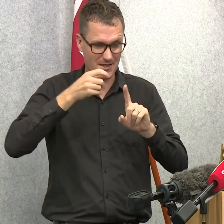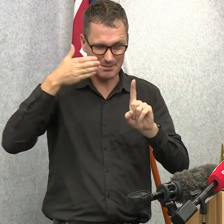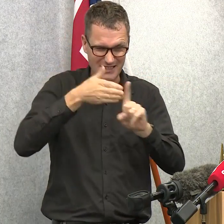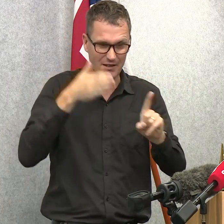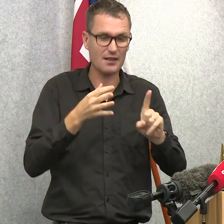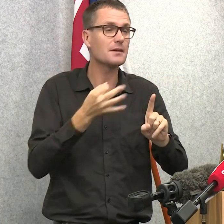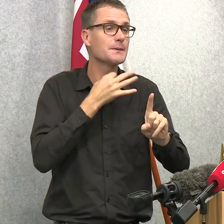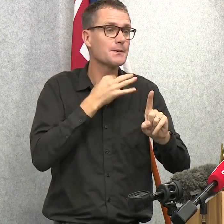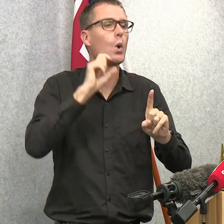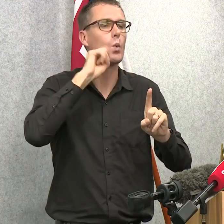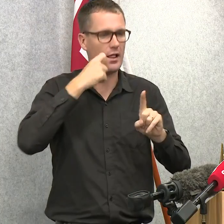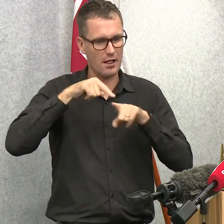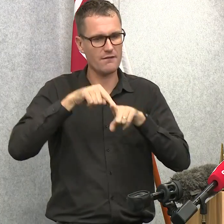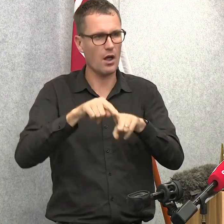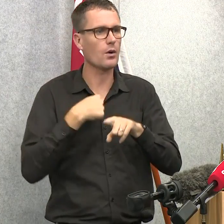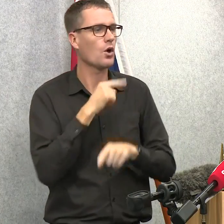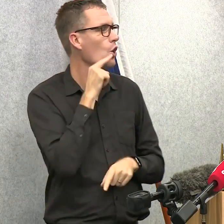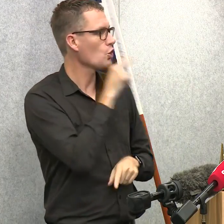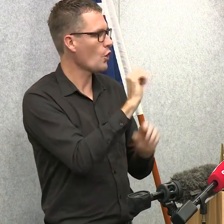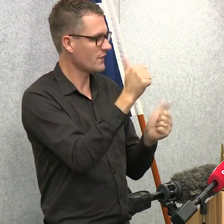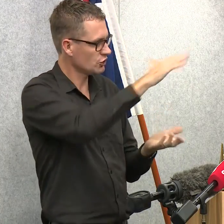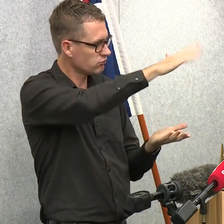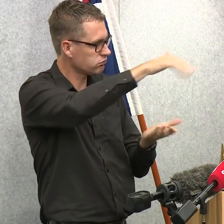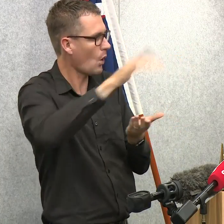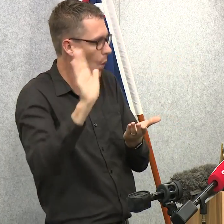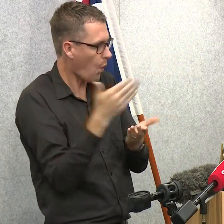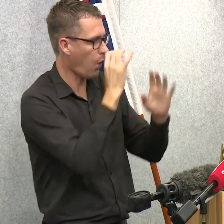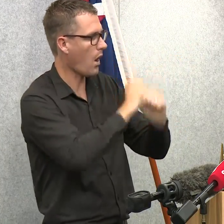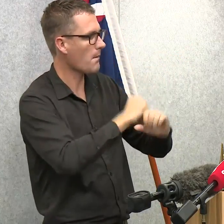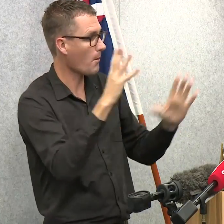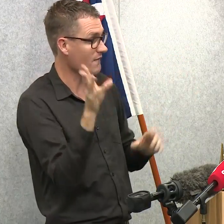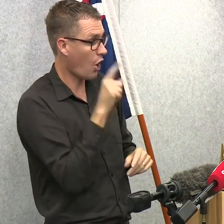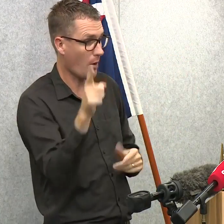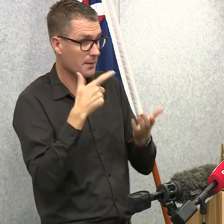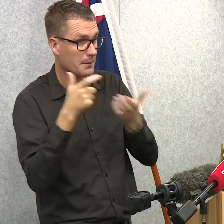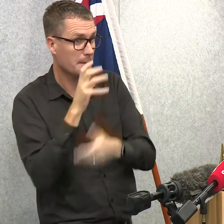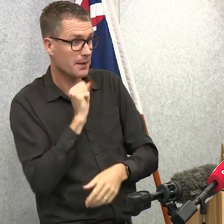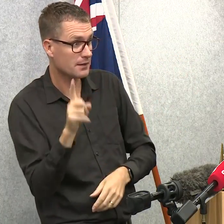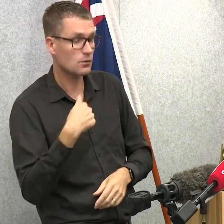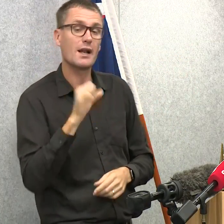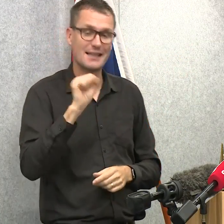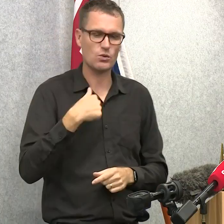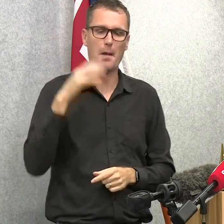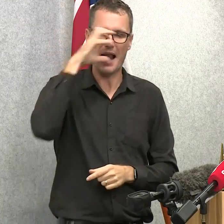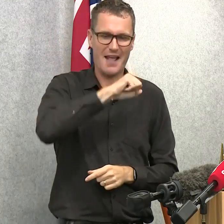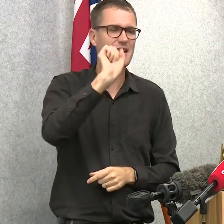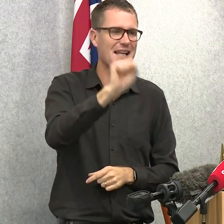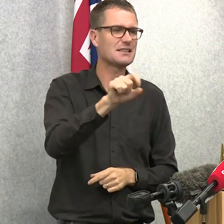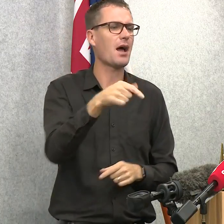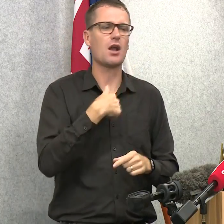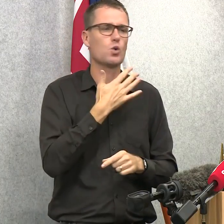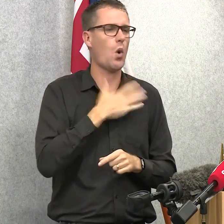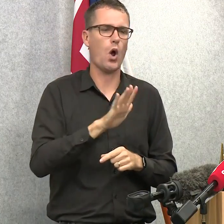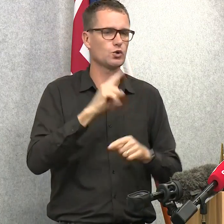of explosives from the gunman? We believe so, but again, that's an evidential part of the investigation. I'd prefer not to go